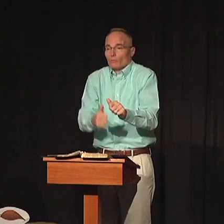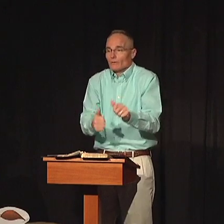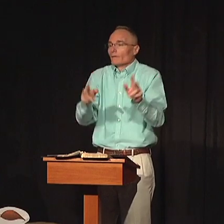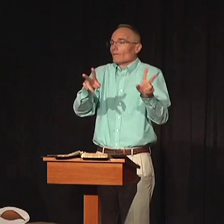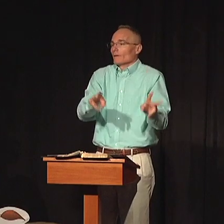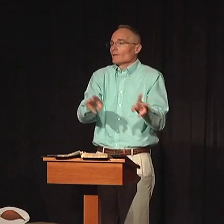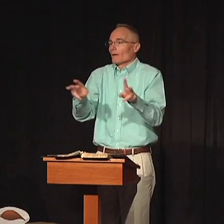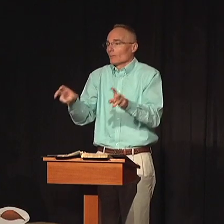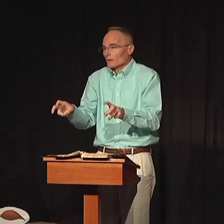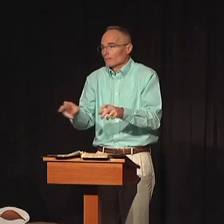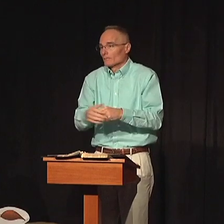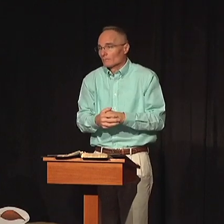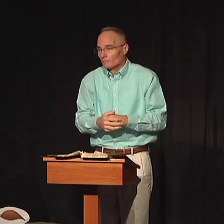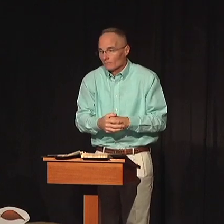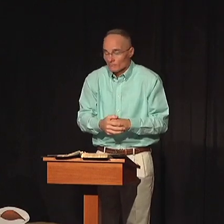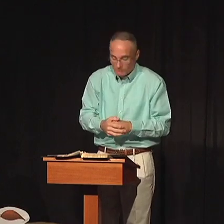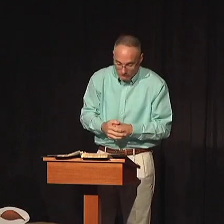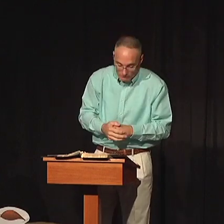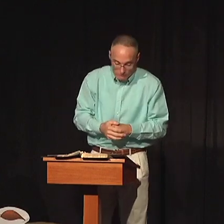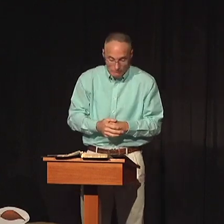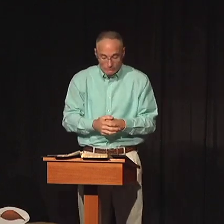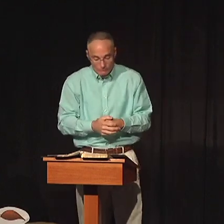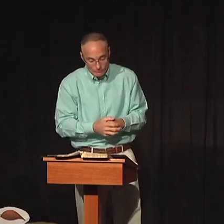You can't avoid the topic.